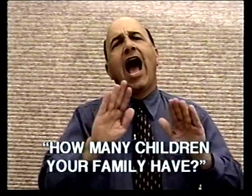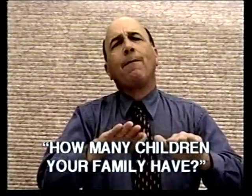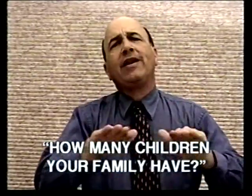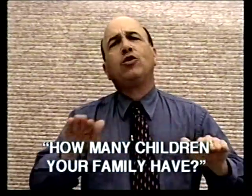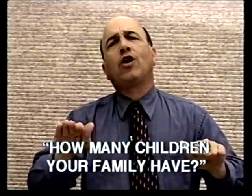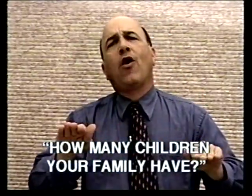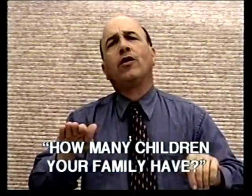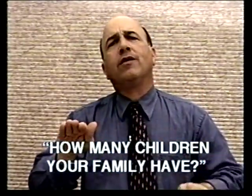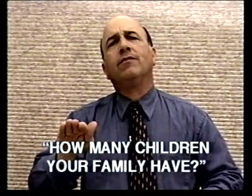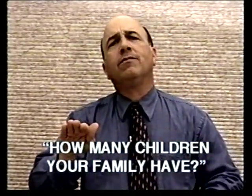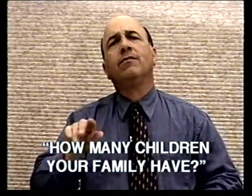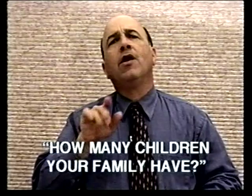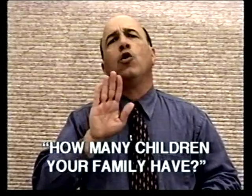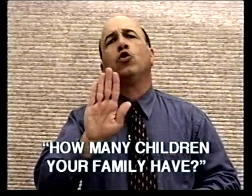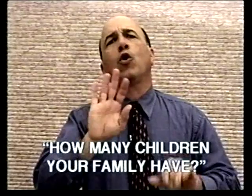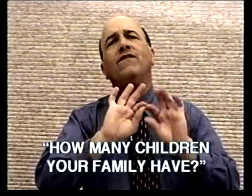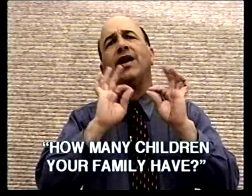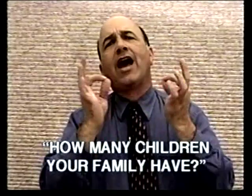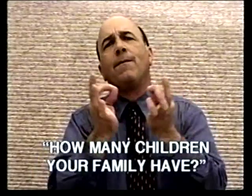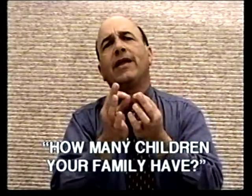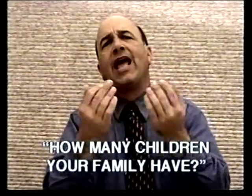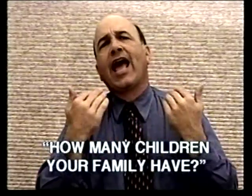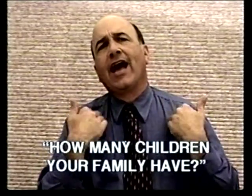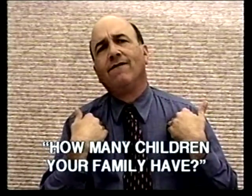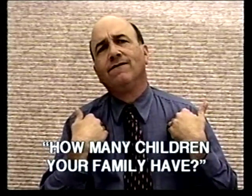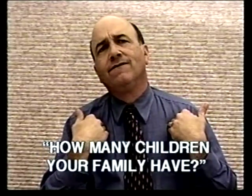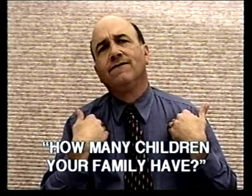How many children your family have?